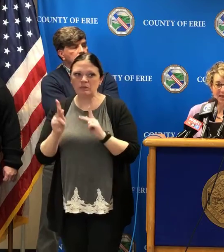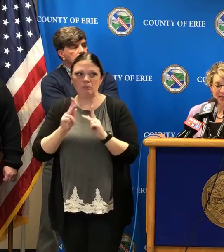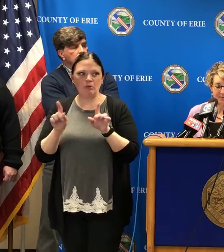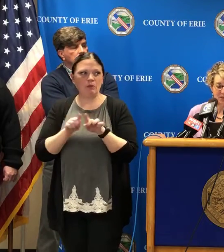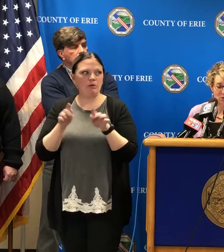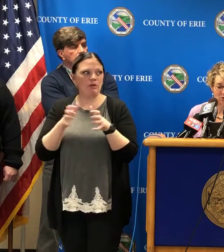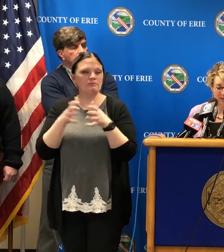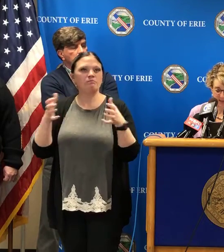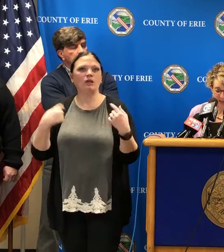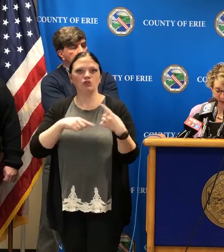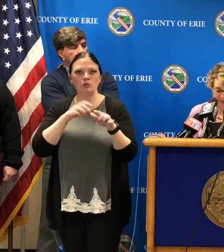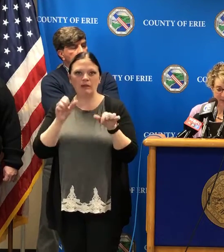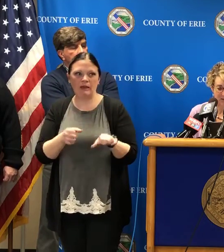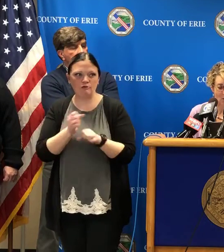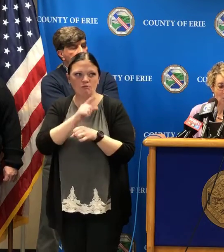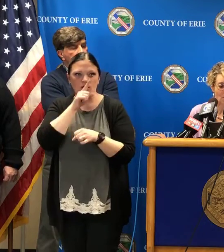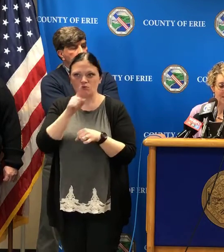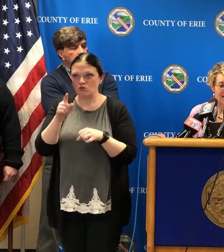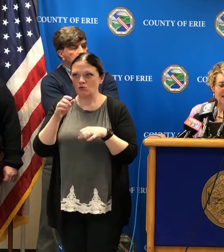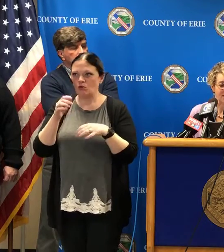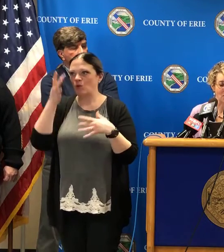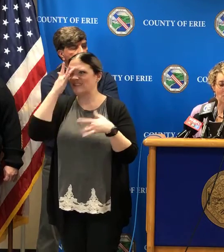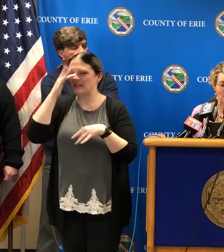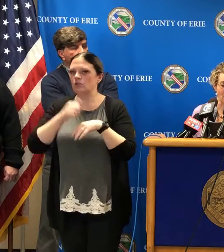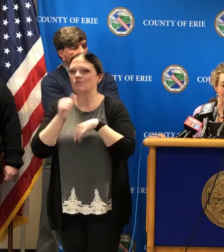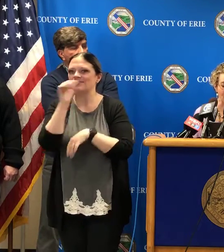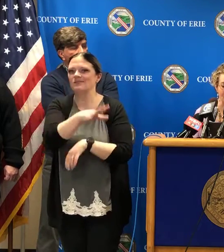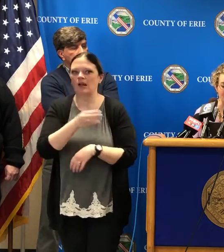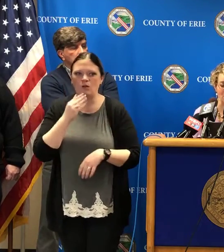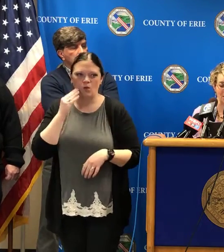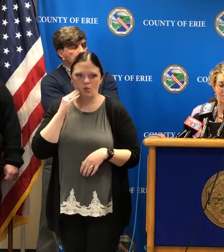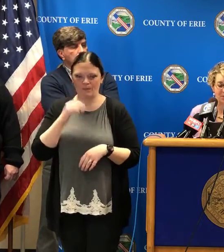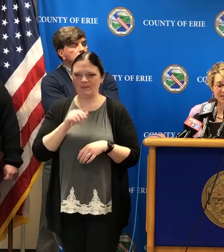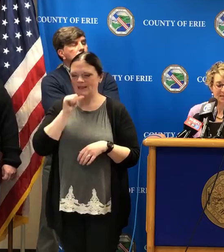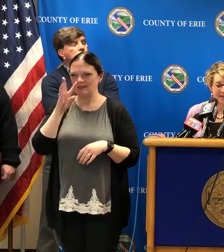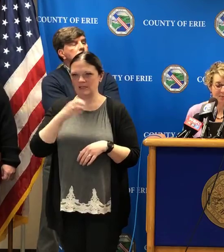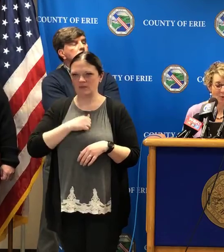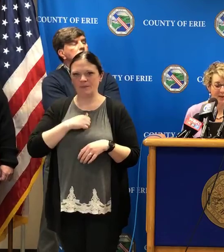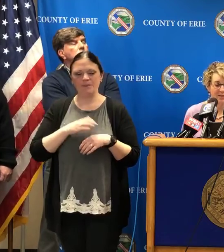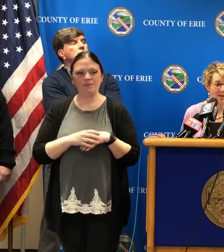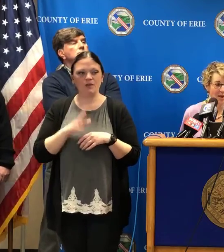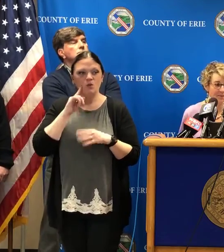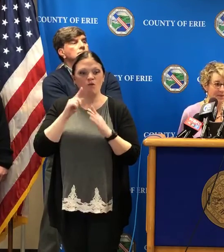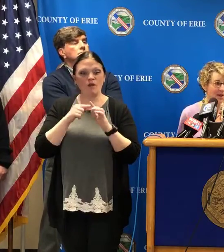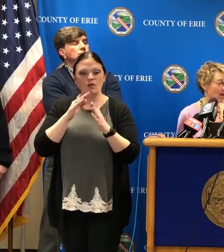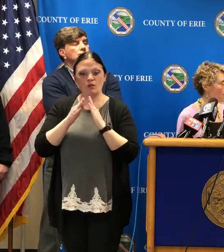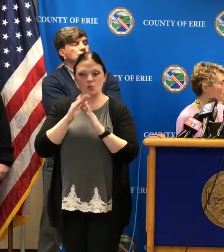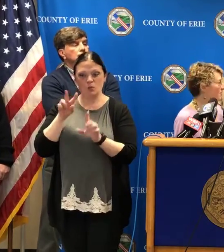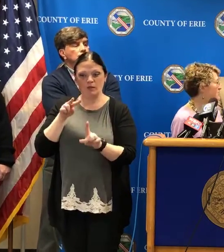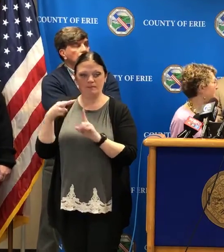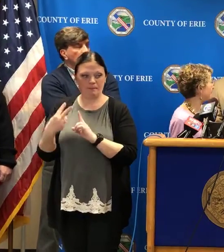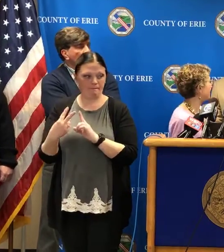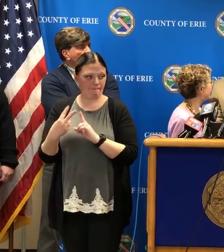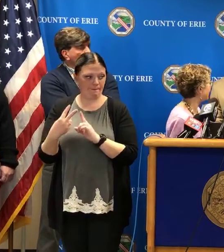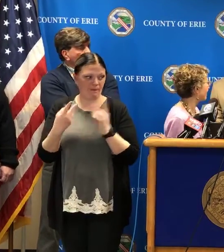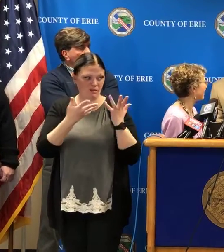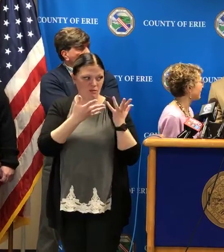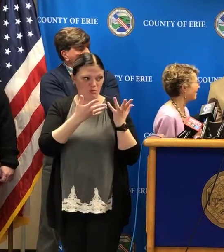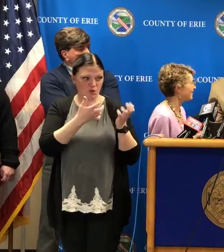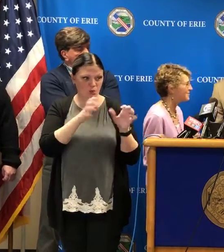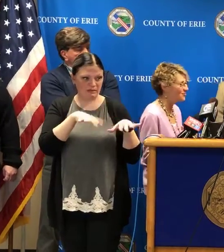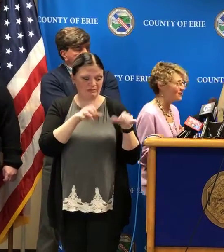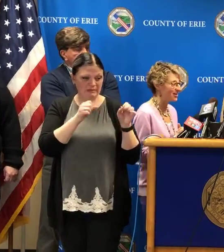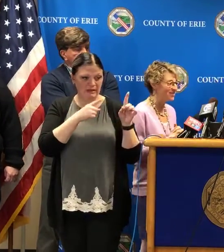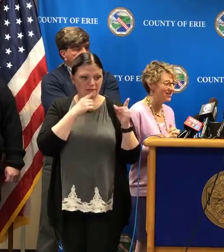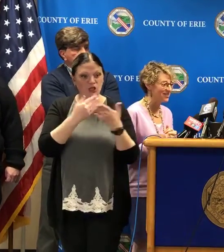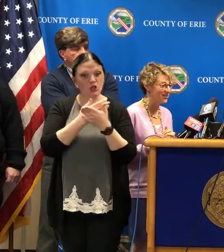as we can, make sure that they are sent home. And so from, a community standpoint, do you want to take what